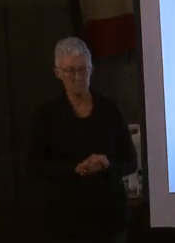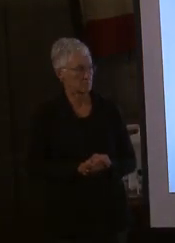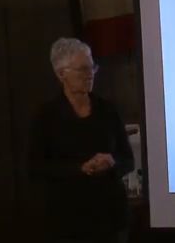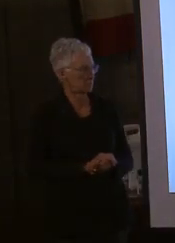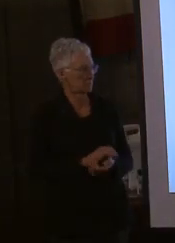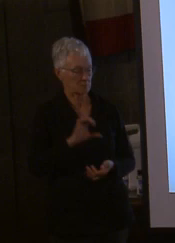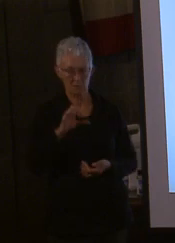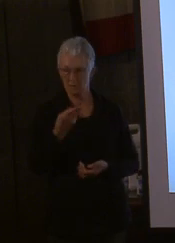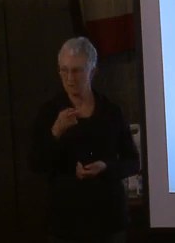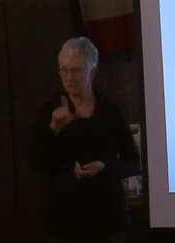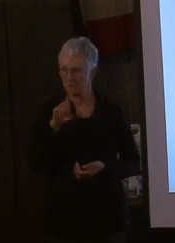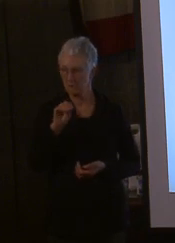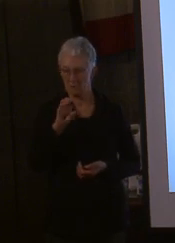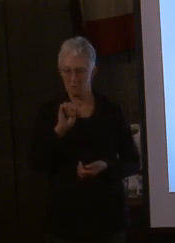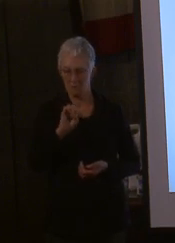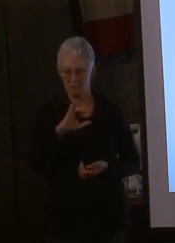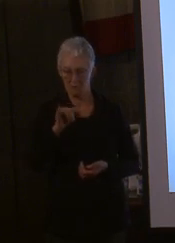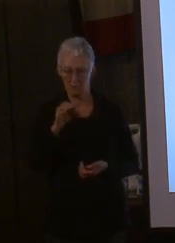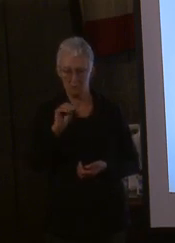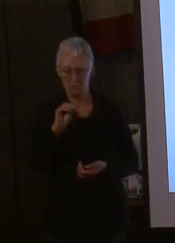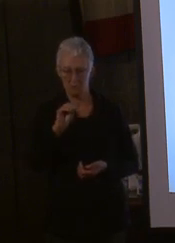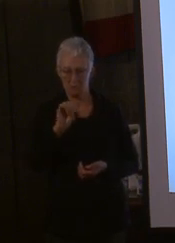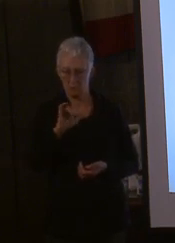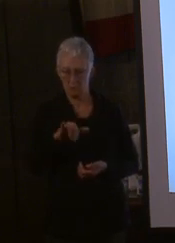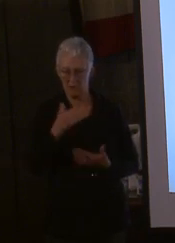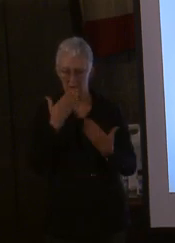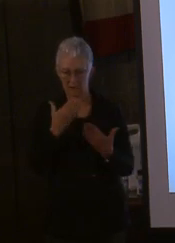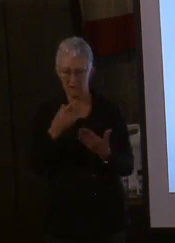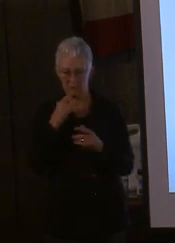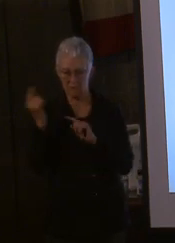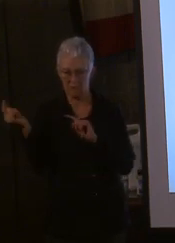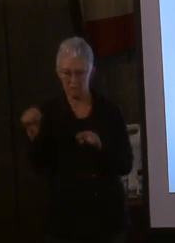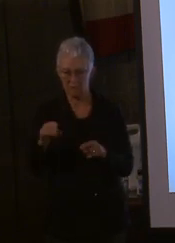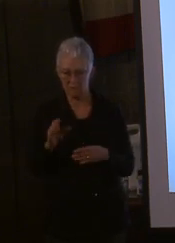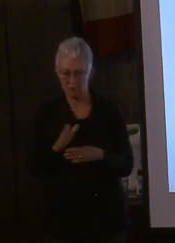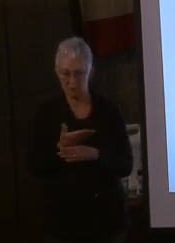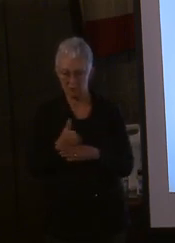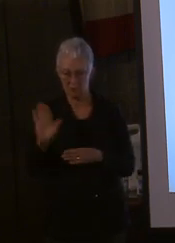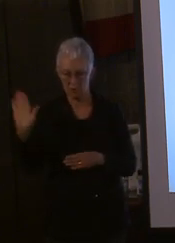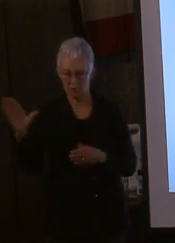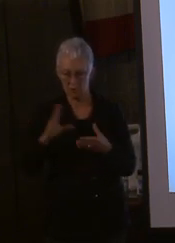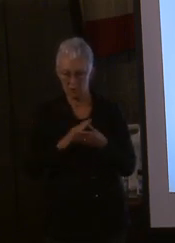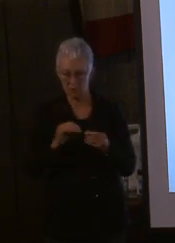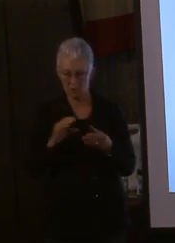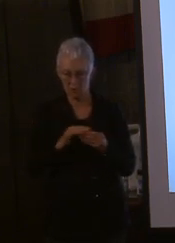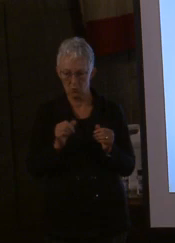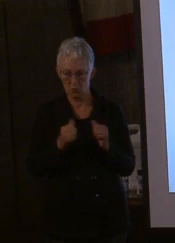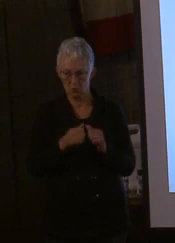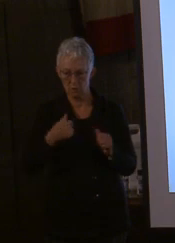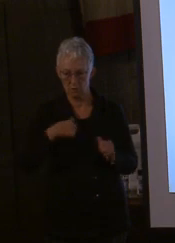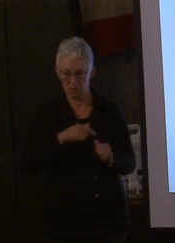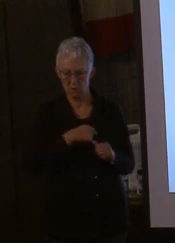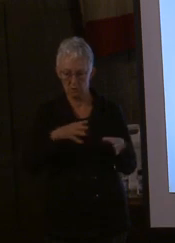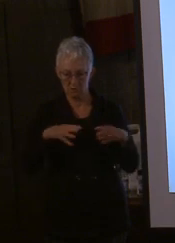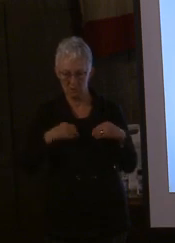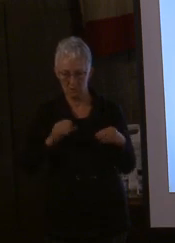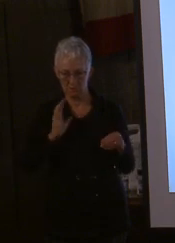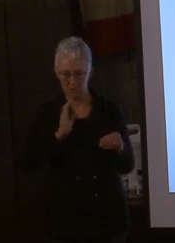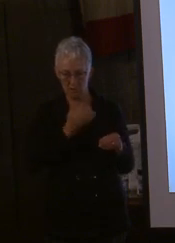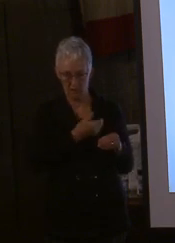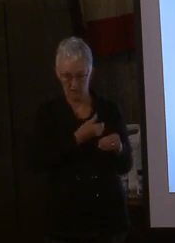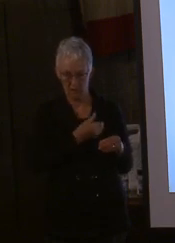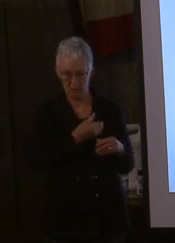Chloe and Julie, thank you very much for being here and sharing your stories with us. And again, please accept my deepest condolences for your loss.